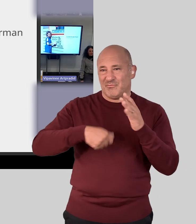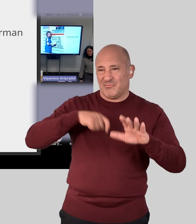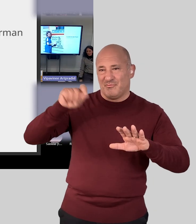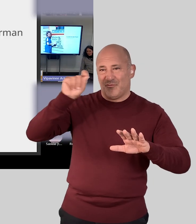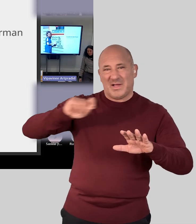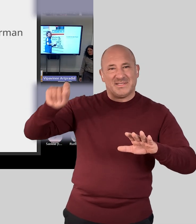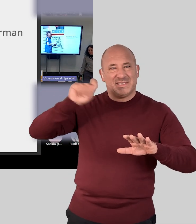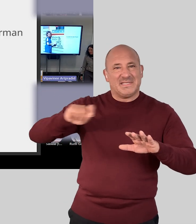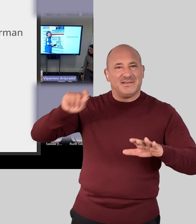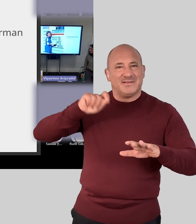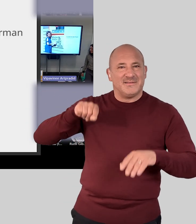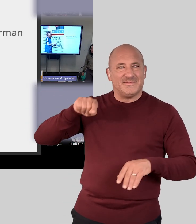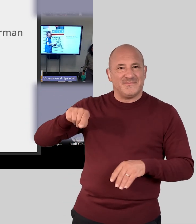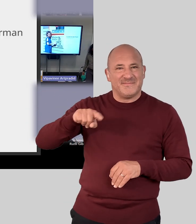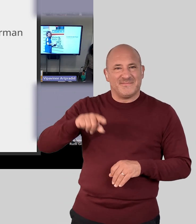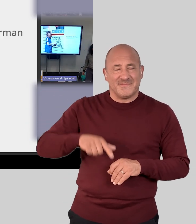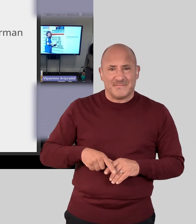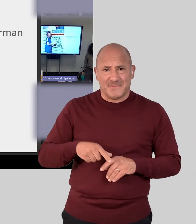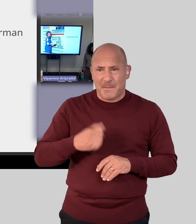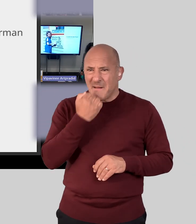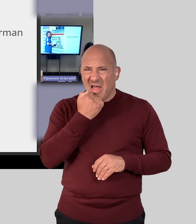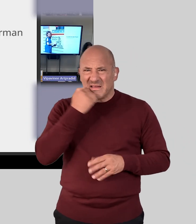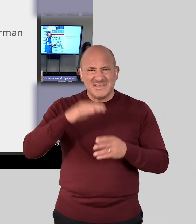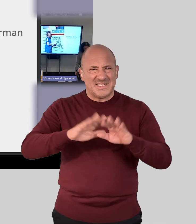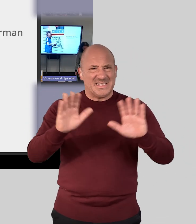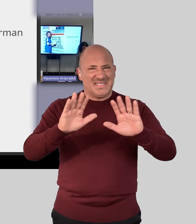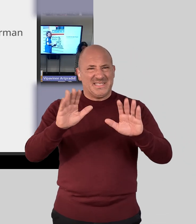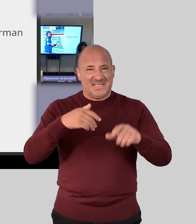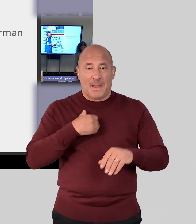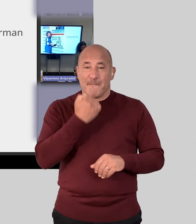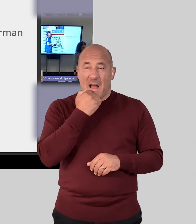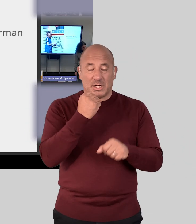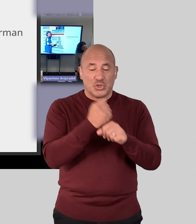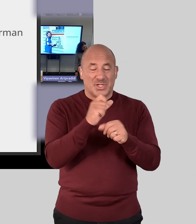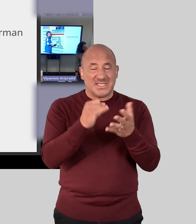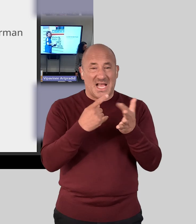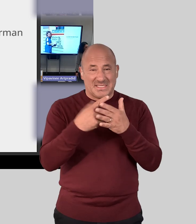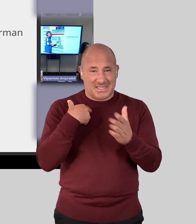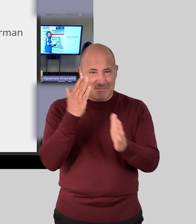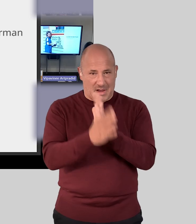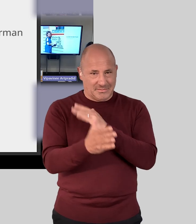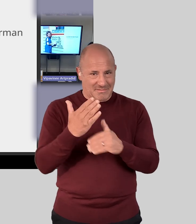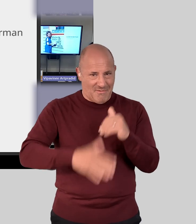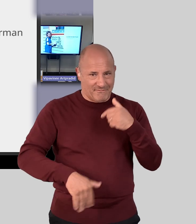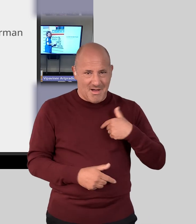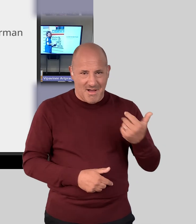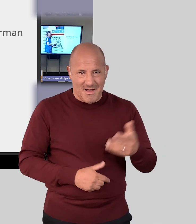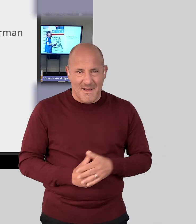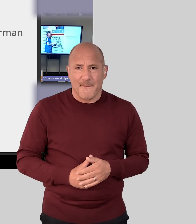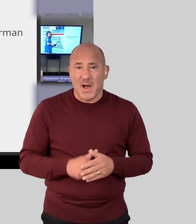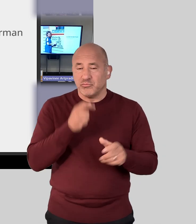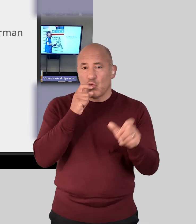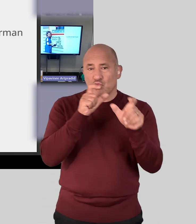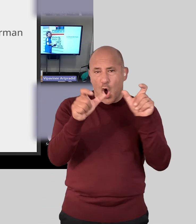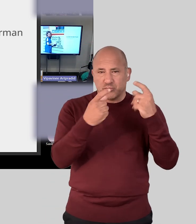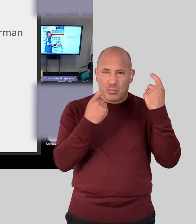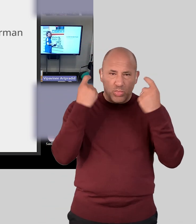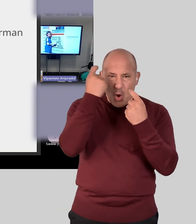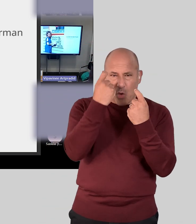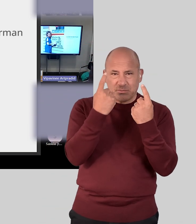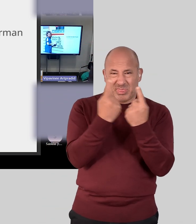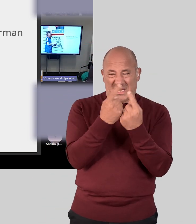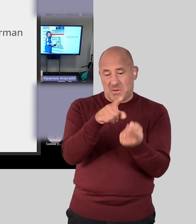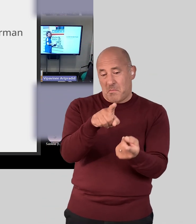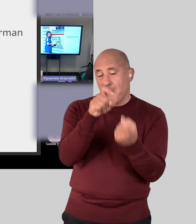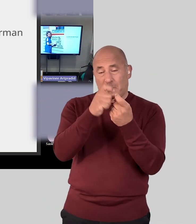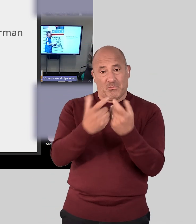on it. It's not going to be sums. I never actually passed my math GCSE, but it's going to be sort of words, thought,